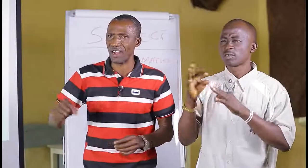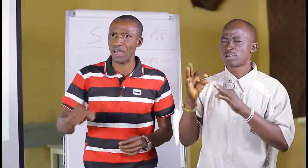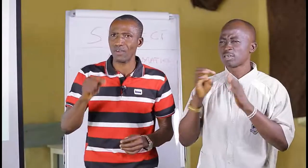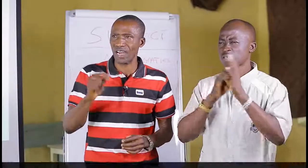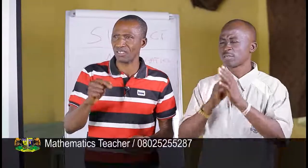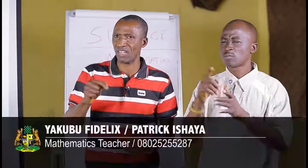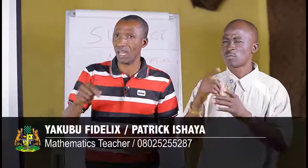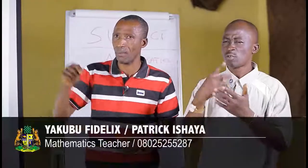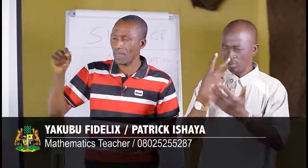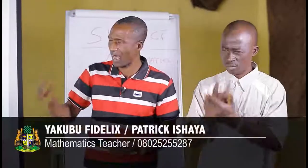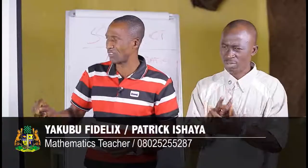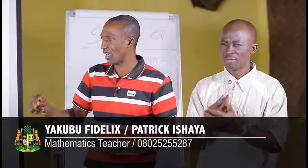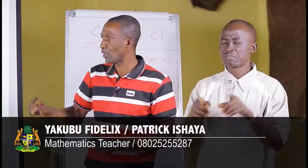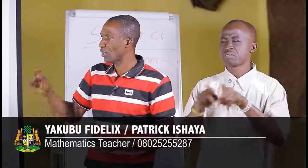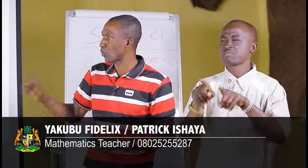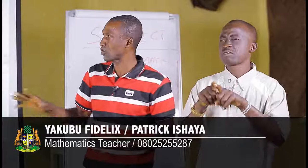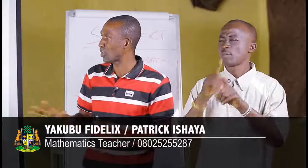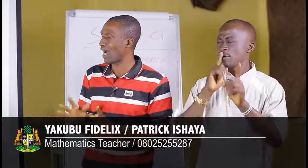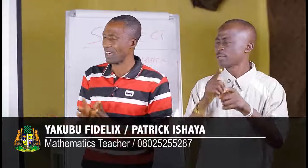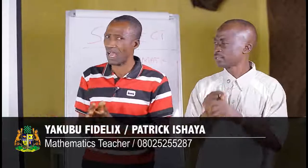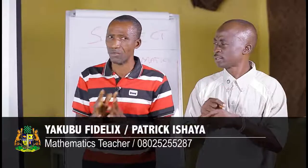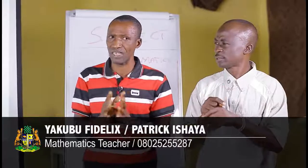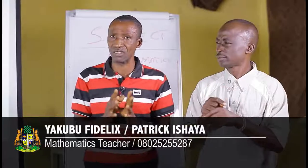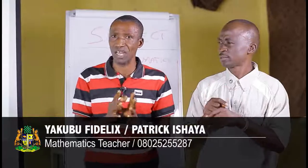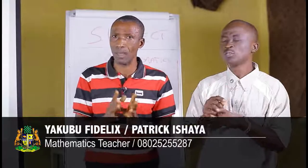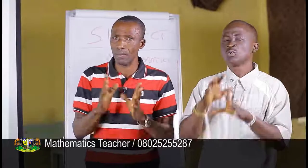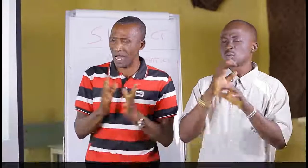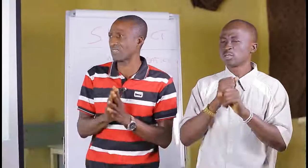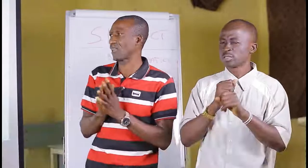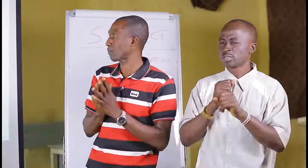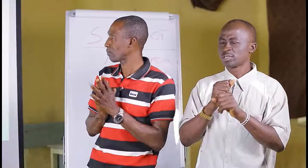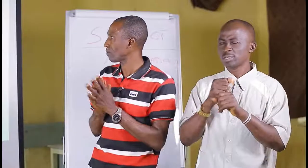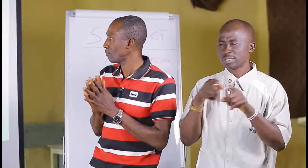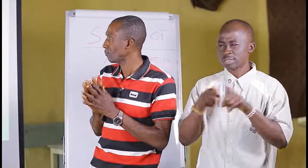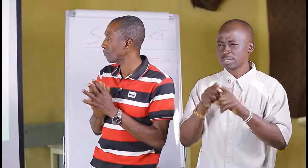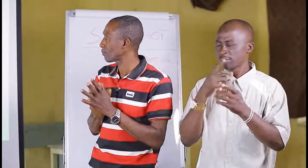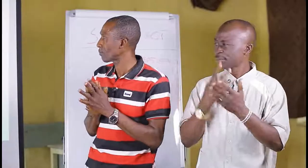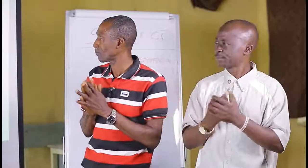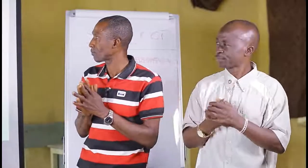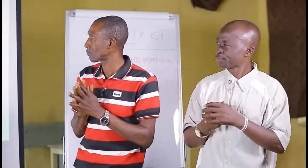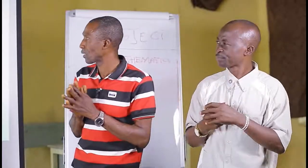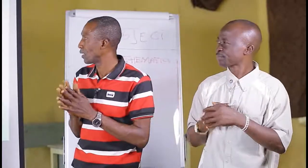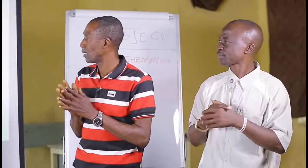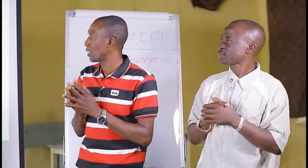to arrive at the same answer. You will still arrive at the same answer.